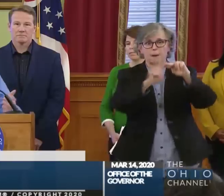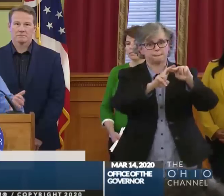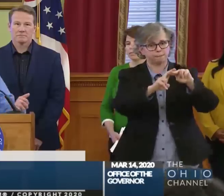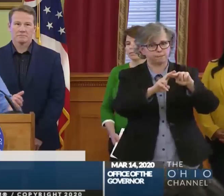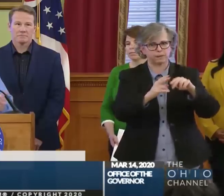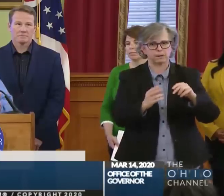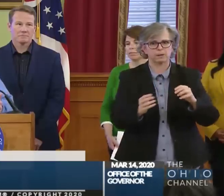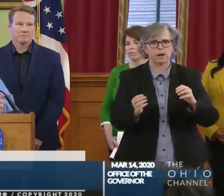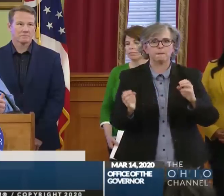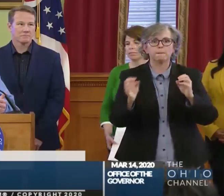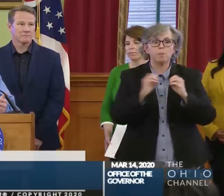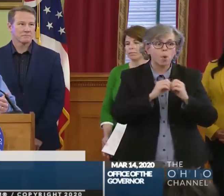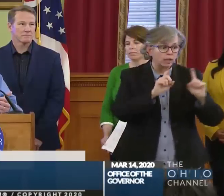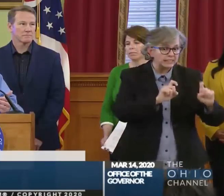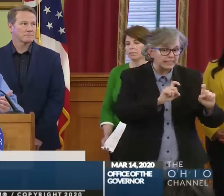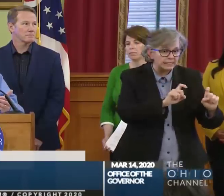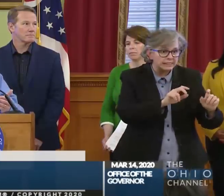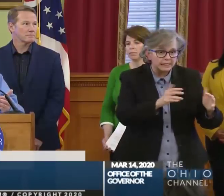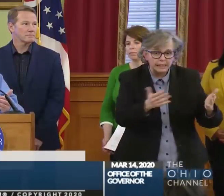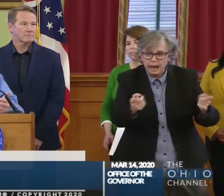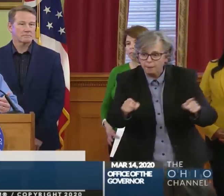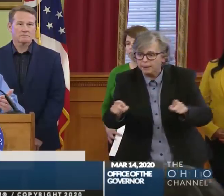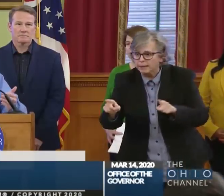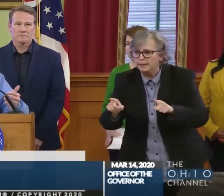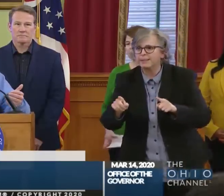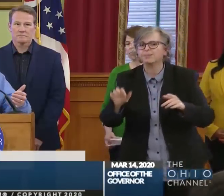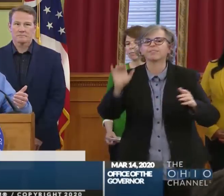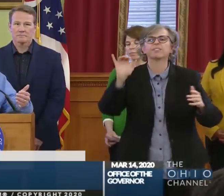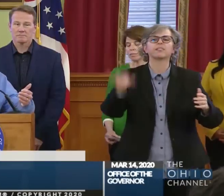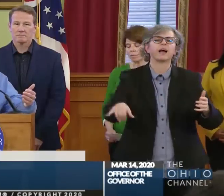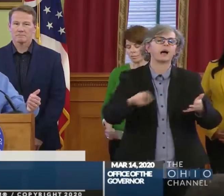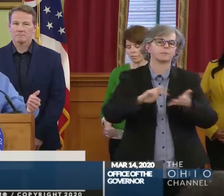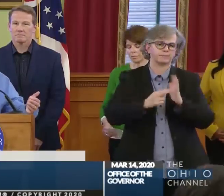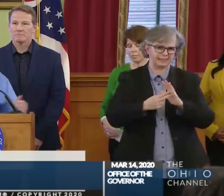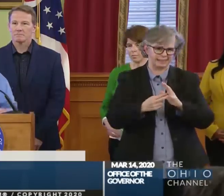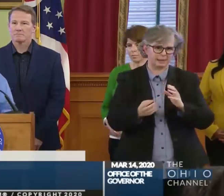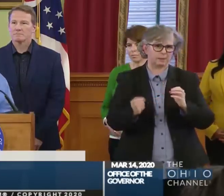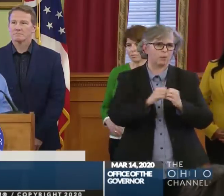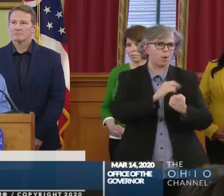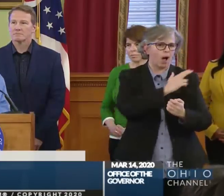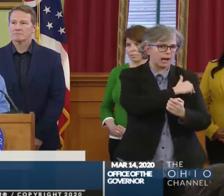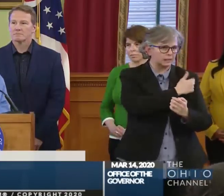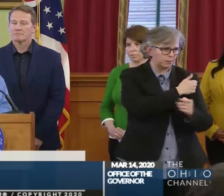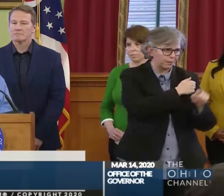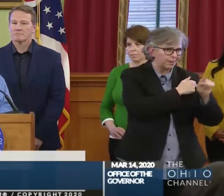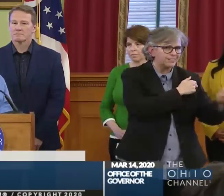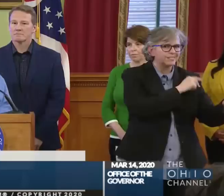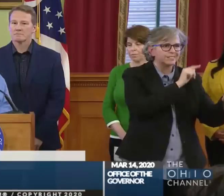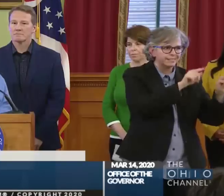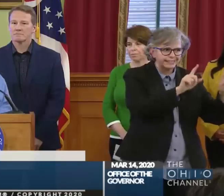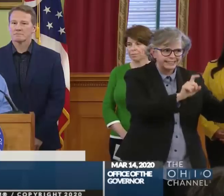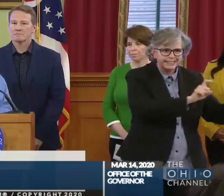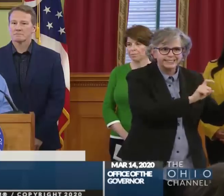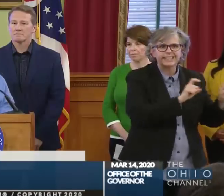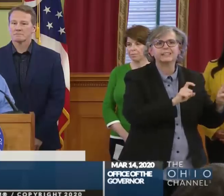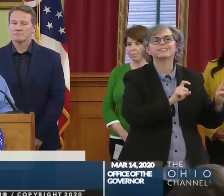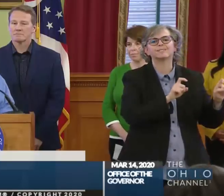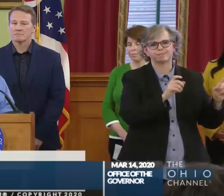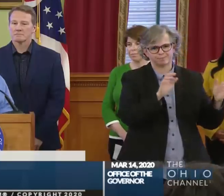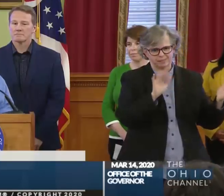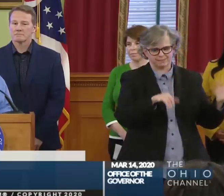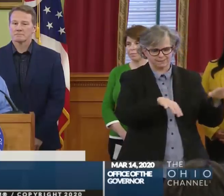going on. We're seeing more hospitals starting to come online in their ability to test, and that